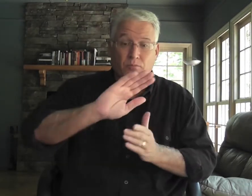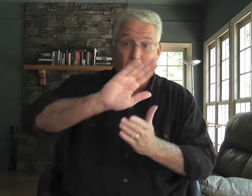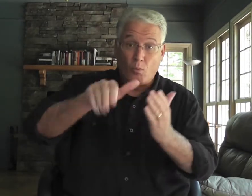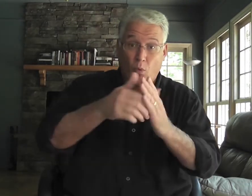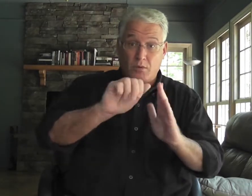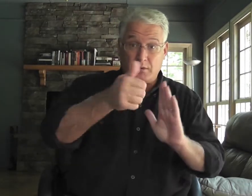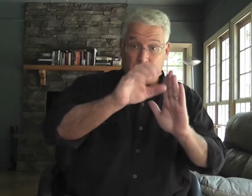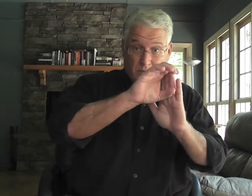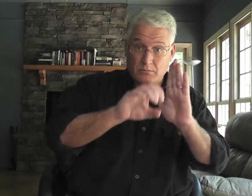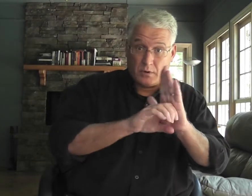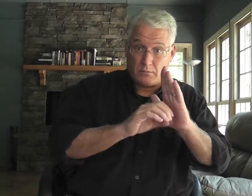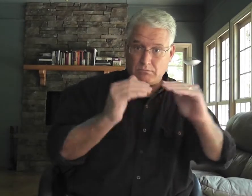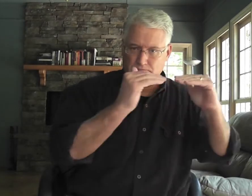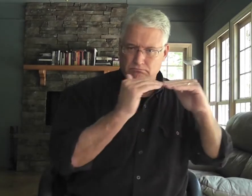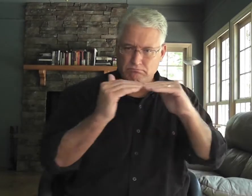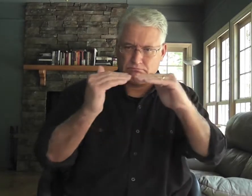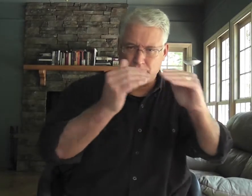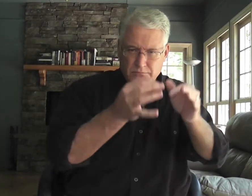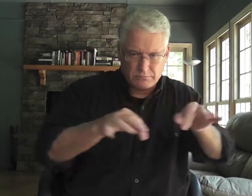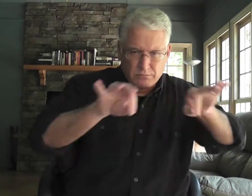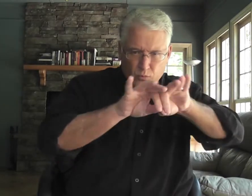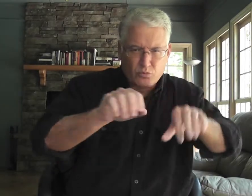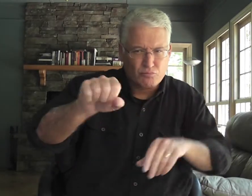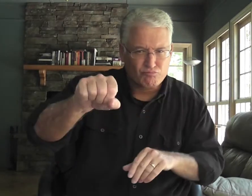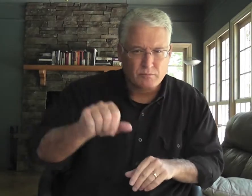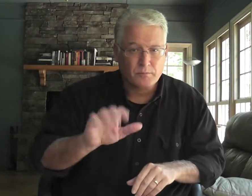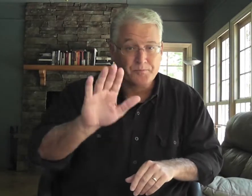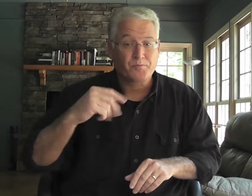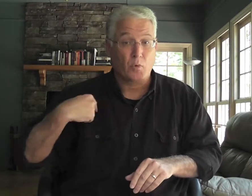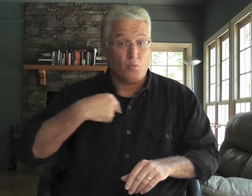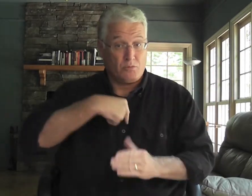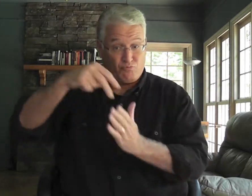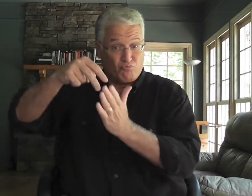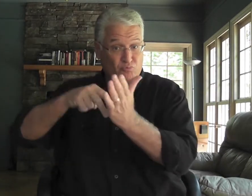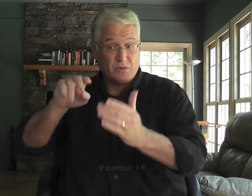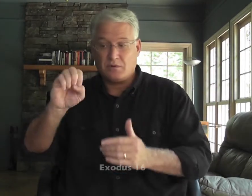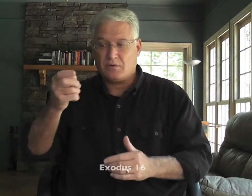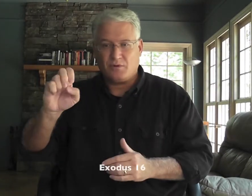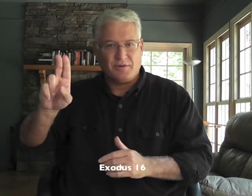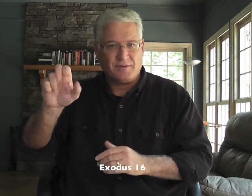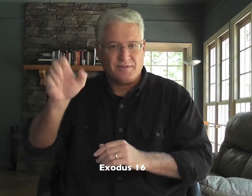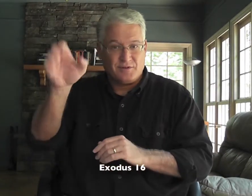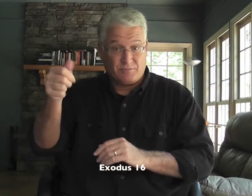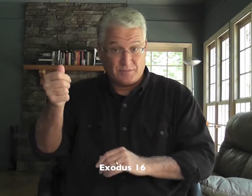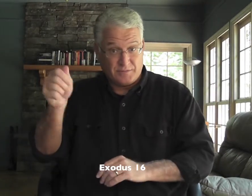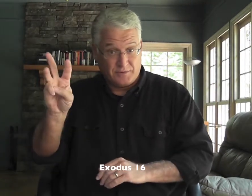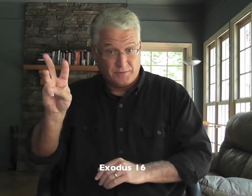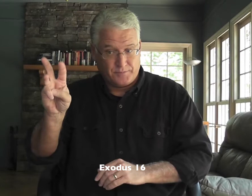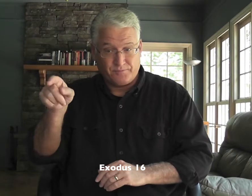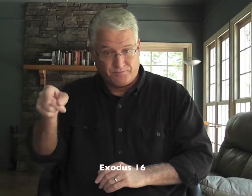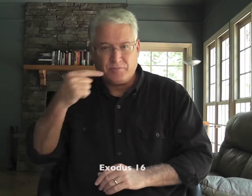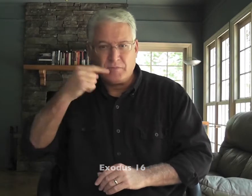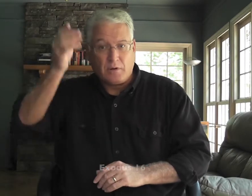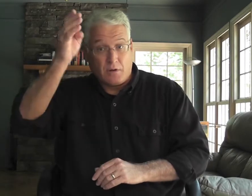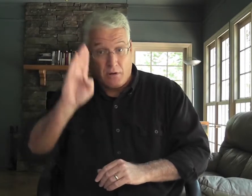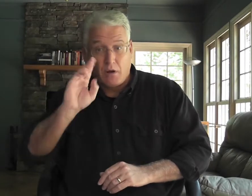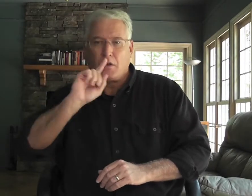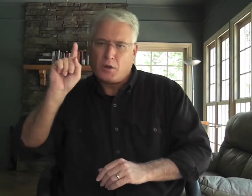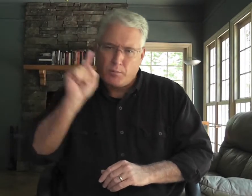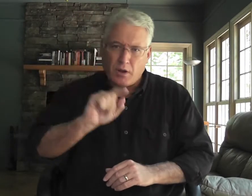Ten Commandments. And then all the Ten Commandments are equal. That's true. Well, we read in Exodus 16